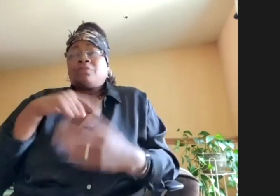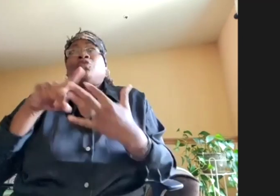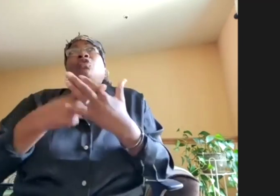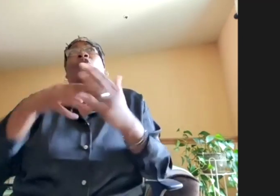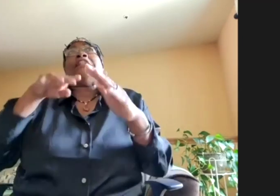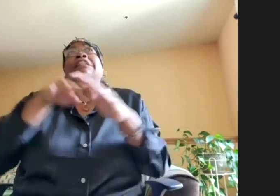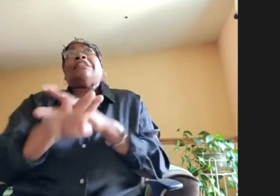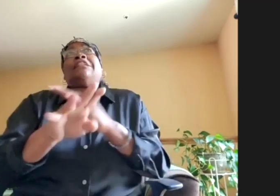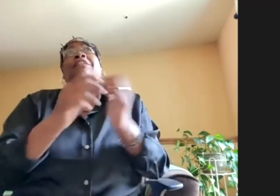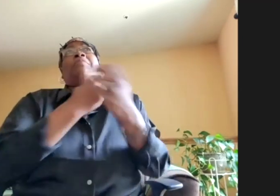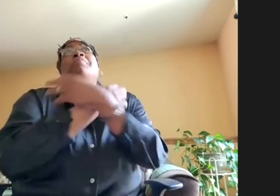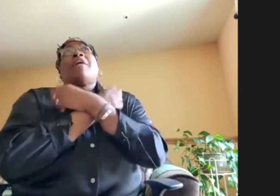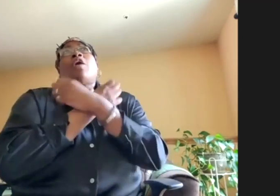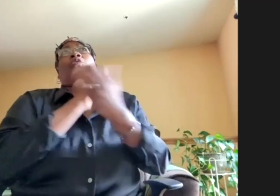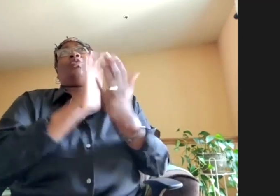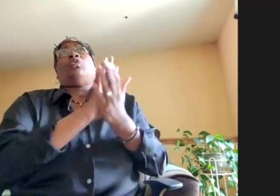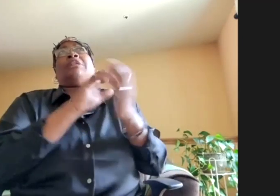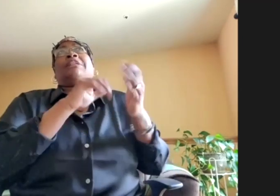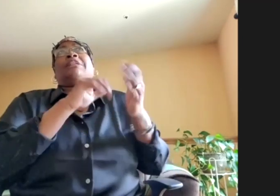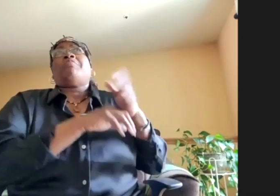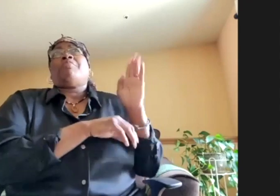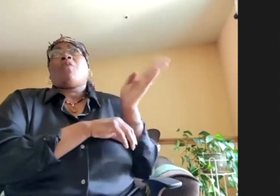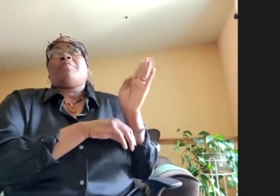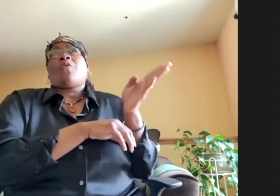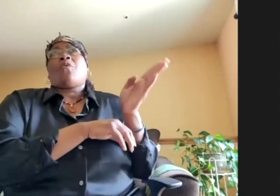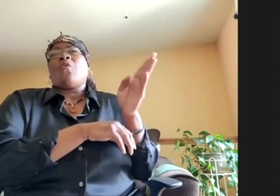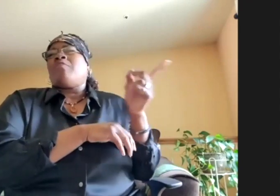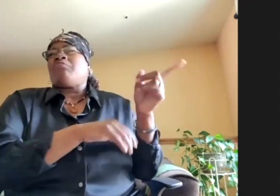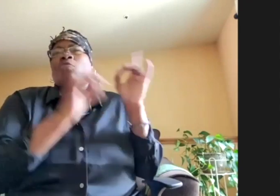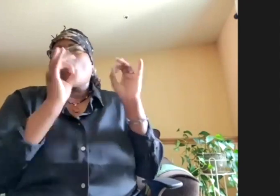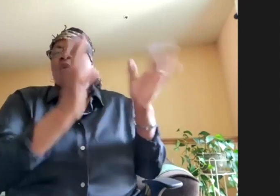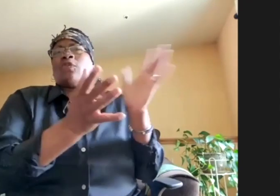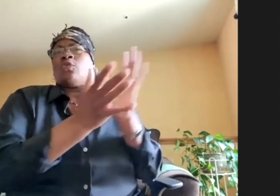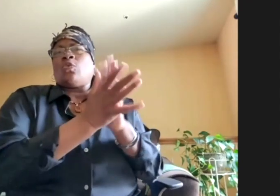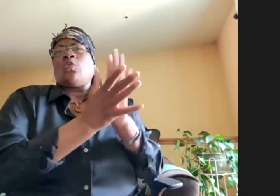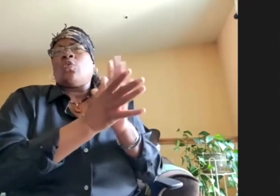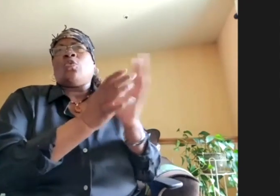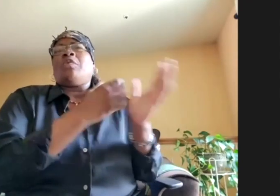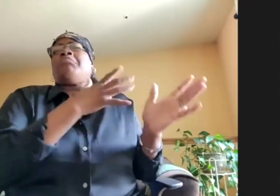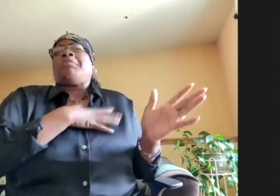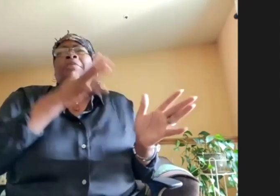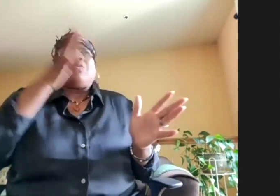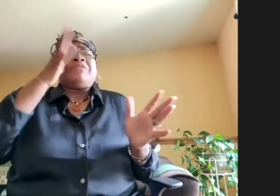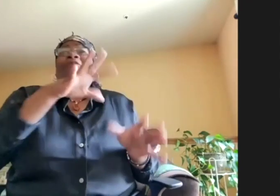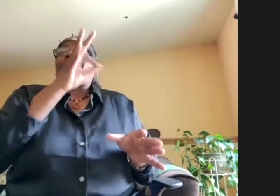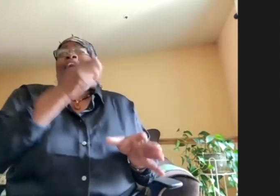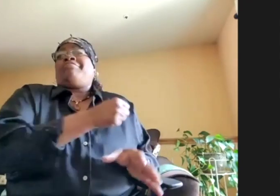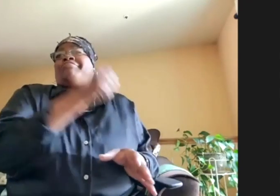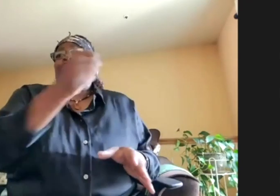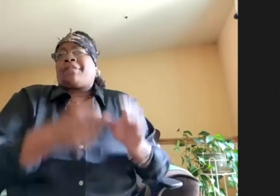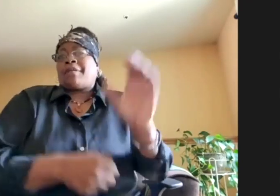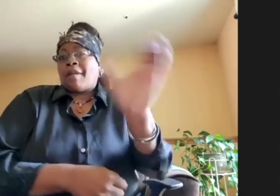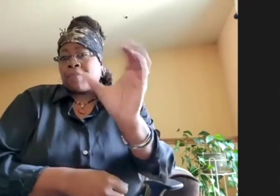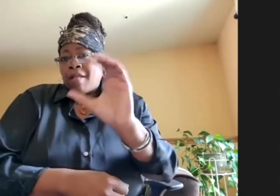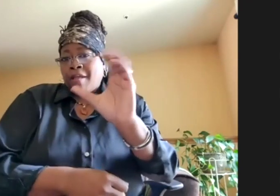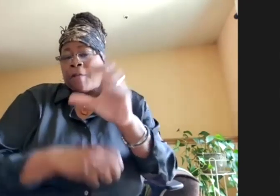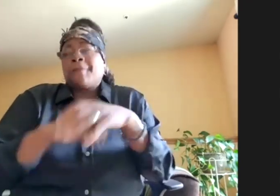I graduated in 95. And then I went to Bear School in Baltimore. It wasn't a good school.